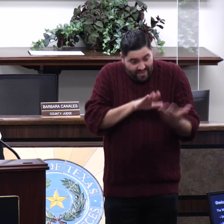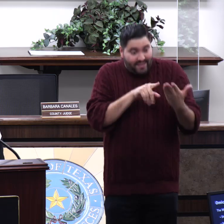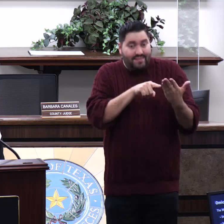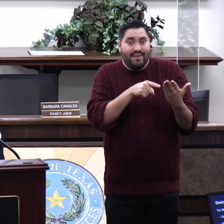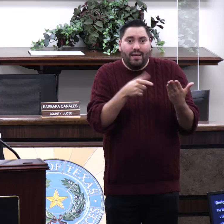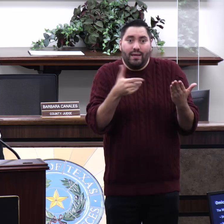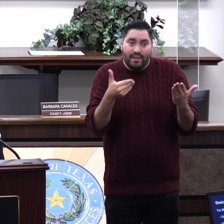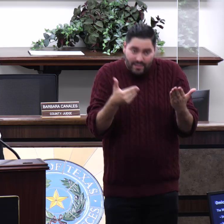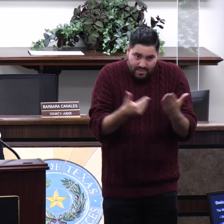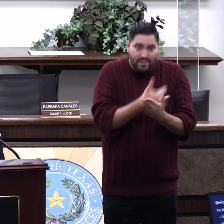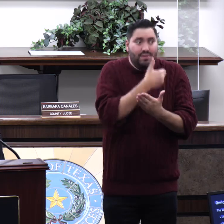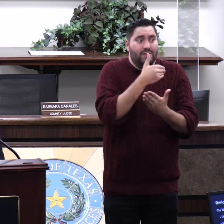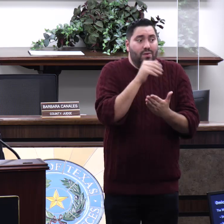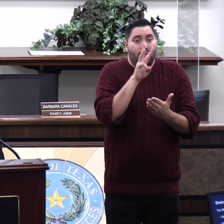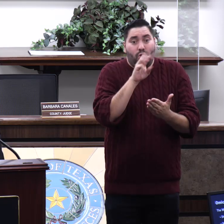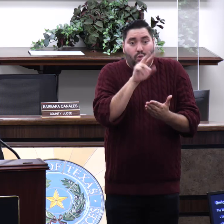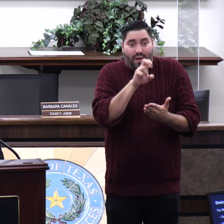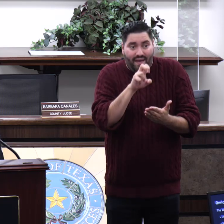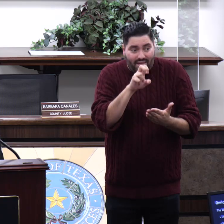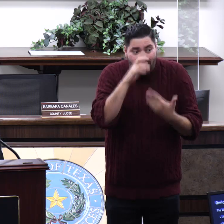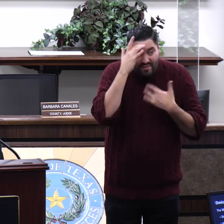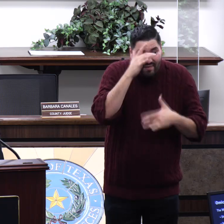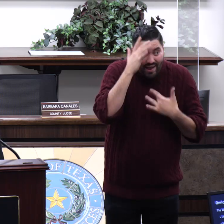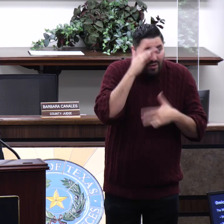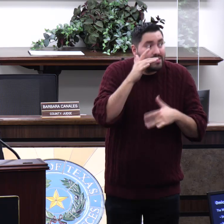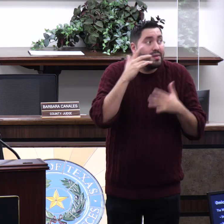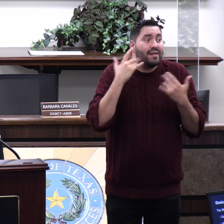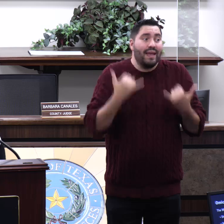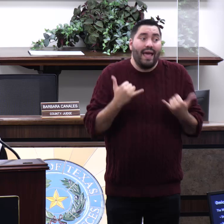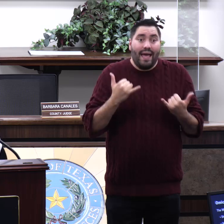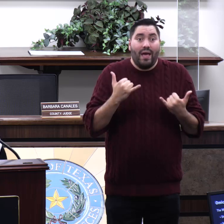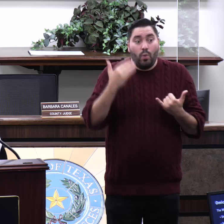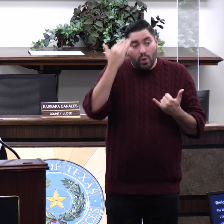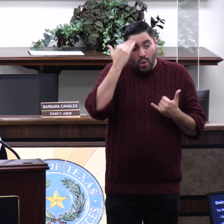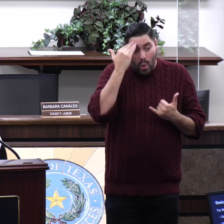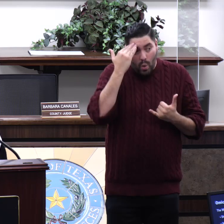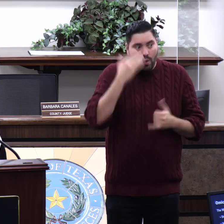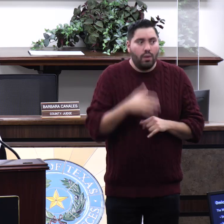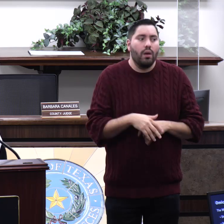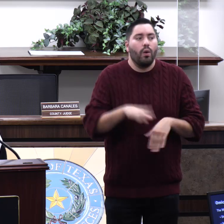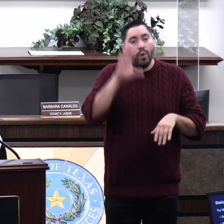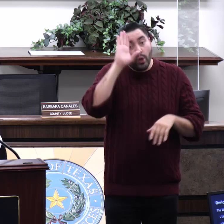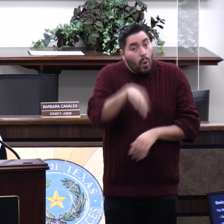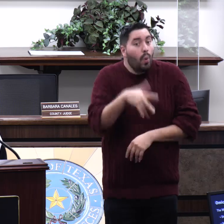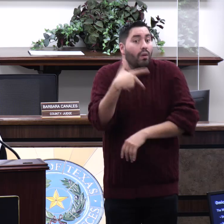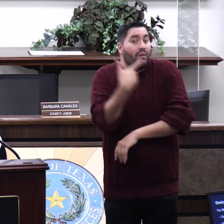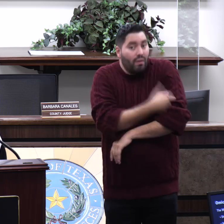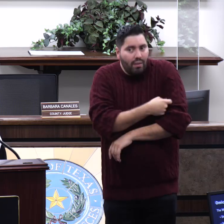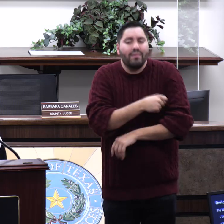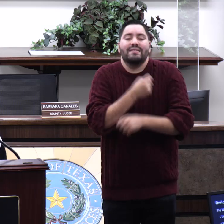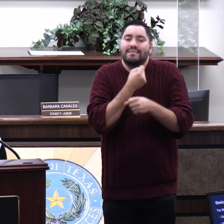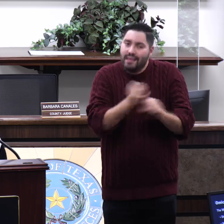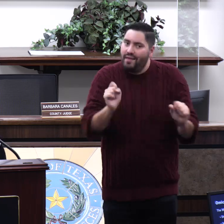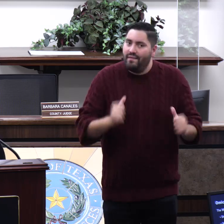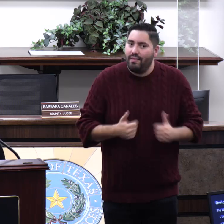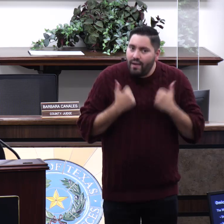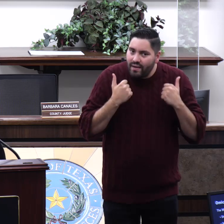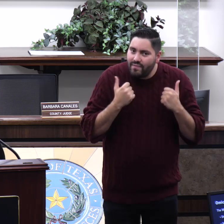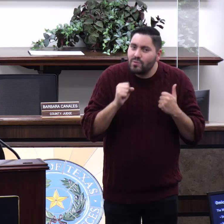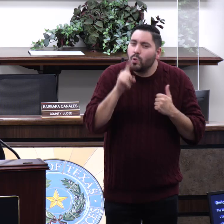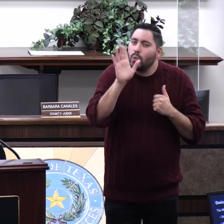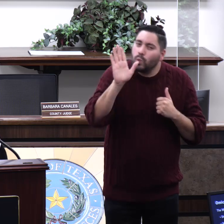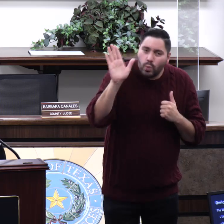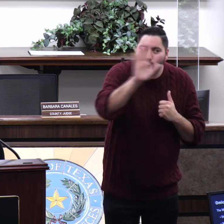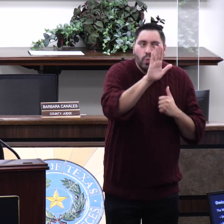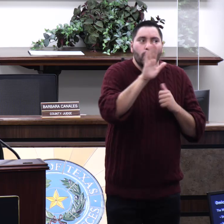another wave of virus, but now we know it's coming. And we know that vaccinations can and do save lives. So please do your